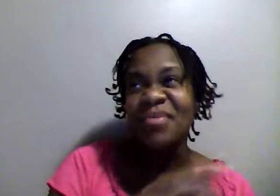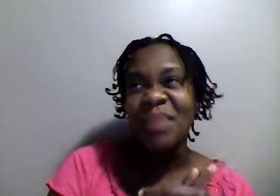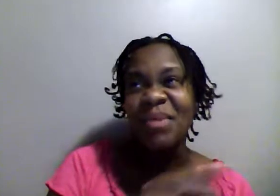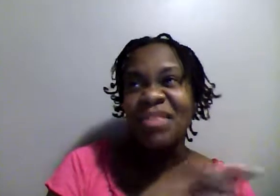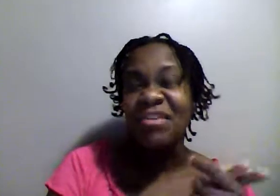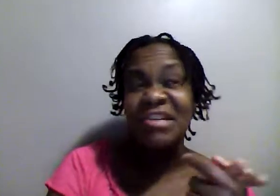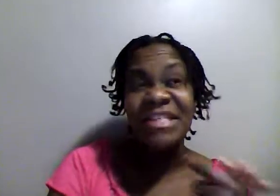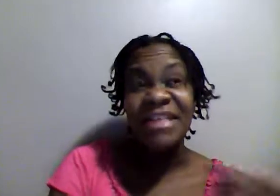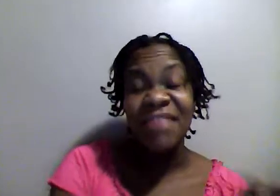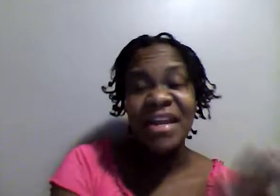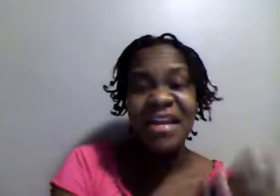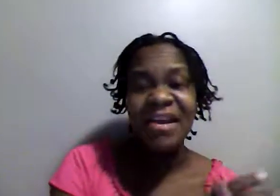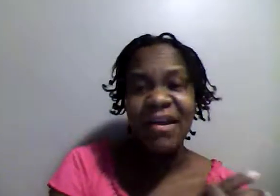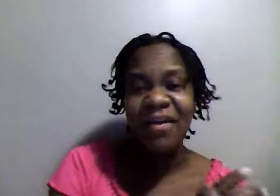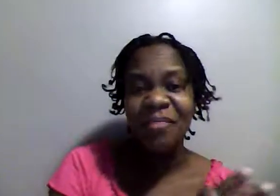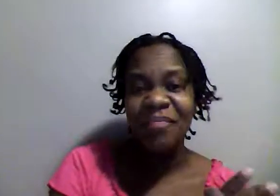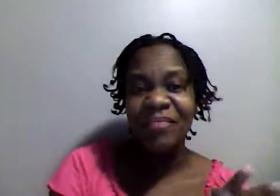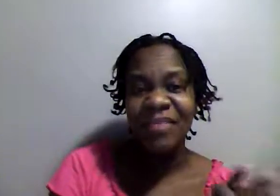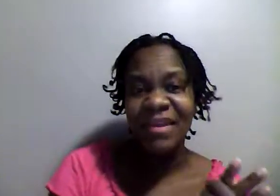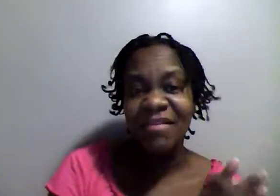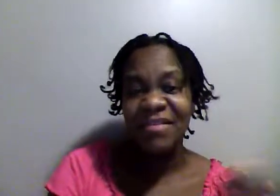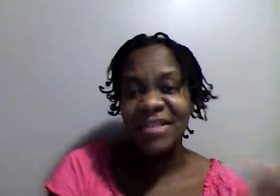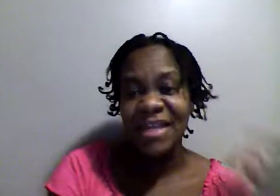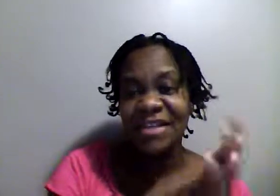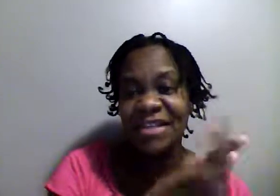maybe 37 here Celsius.